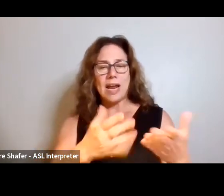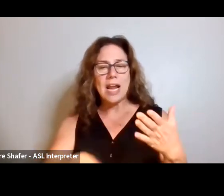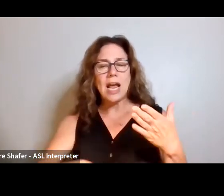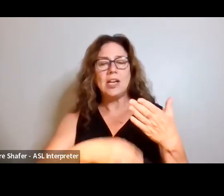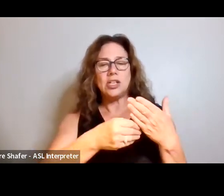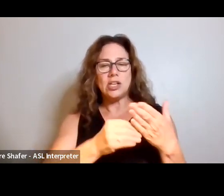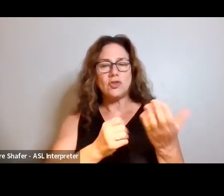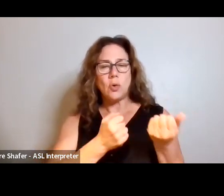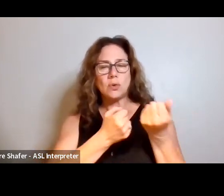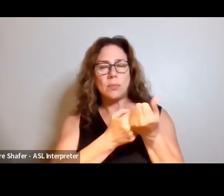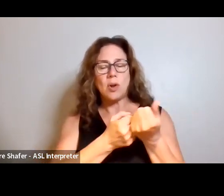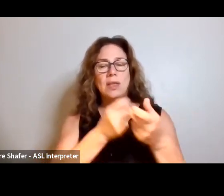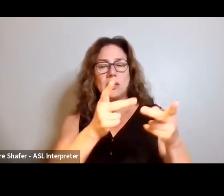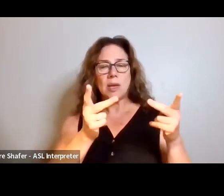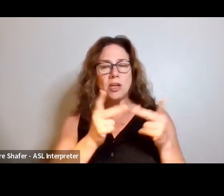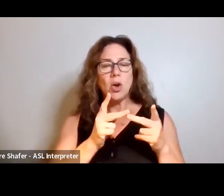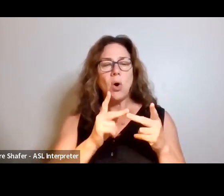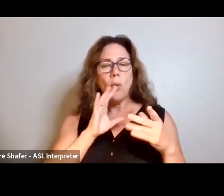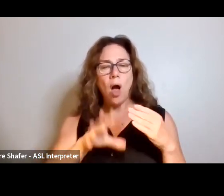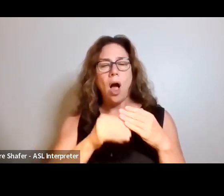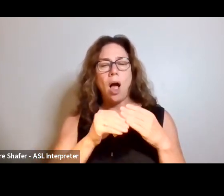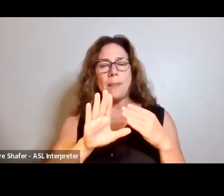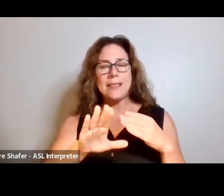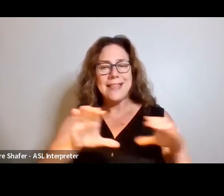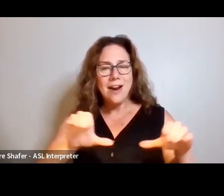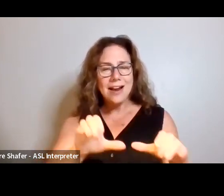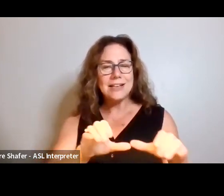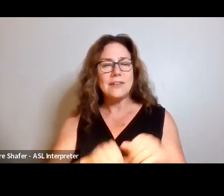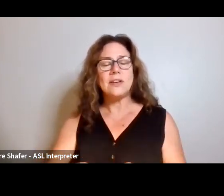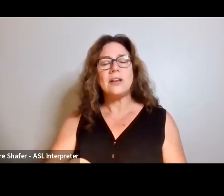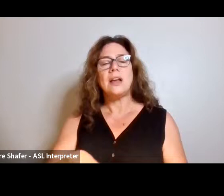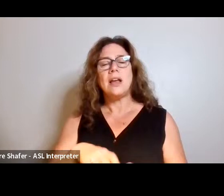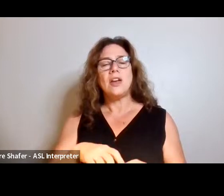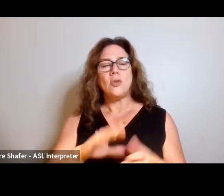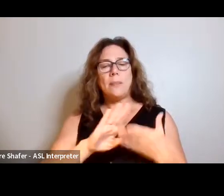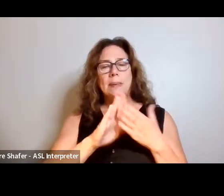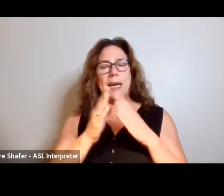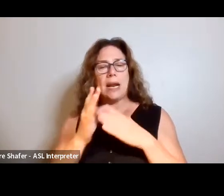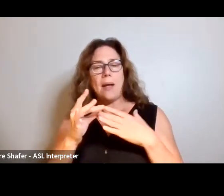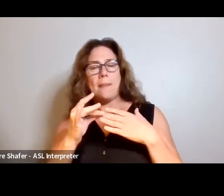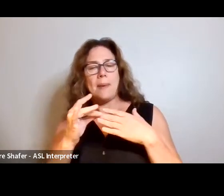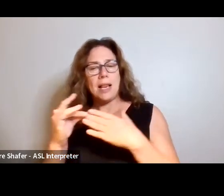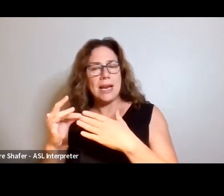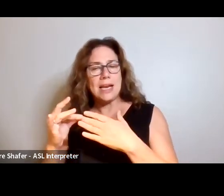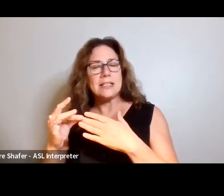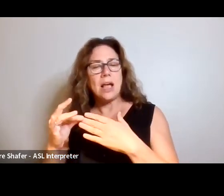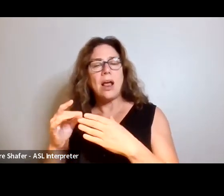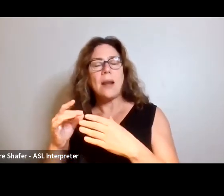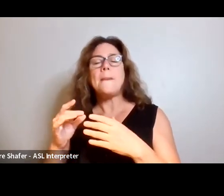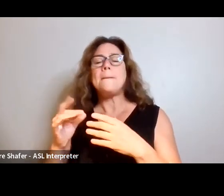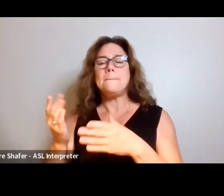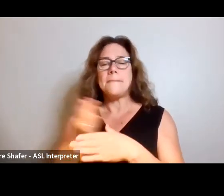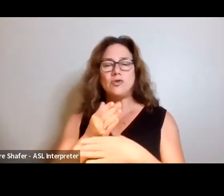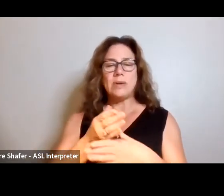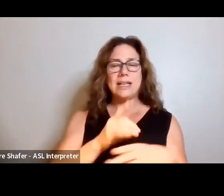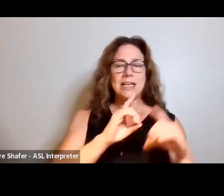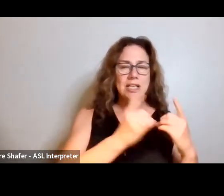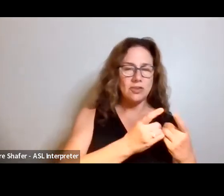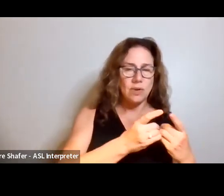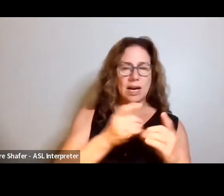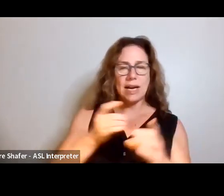will augment their activities and be a liaison between the group of psychologists and the district office. Thank